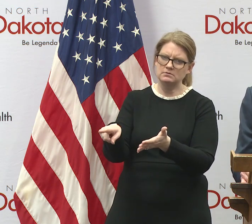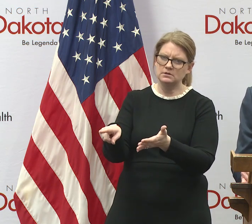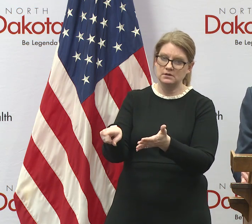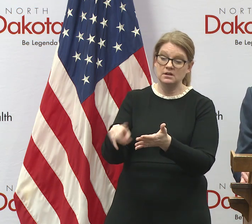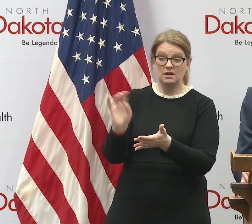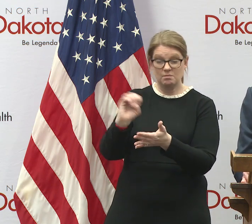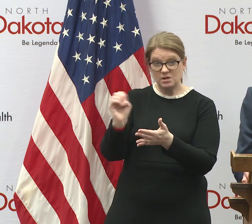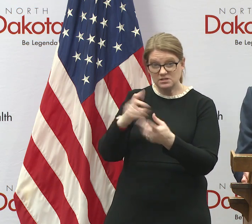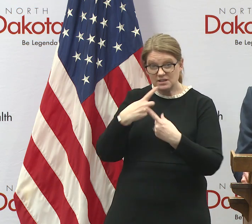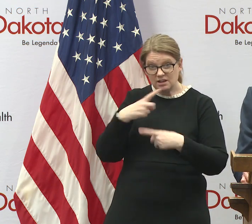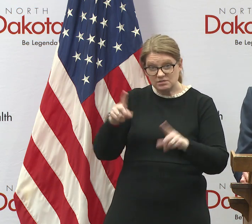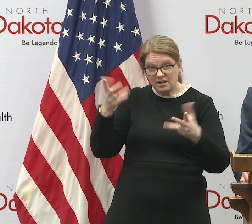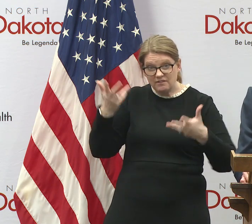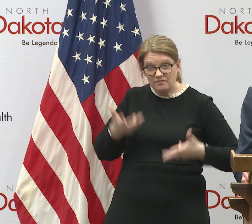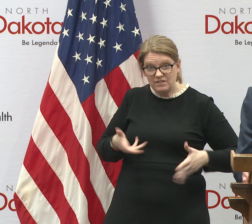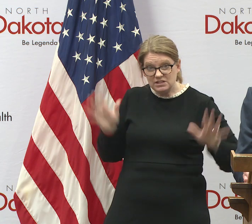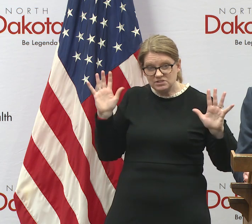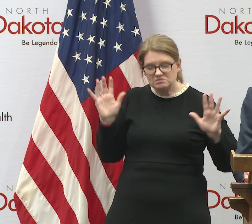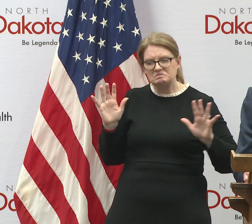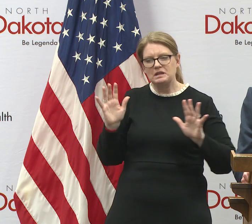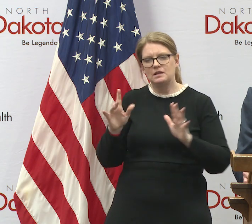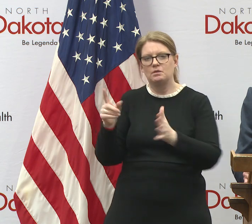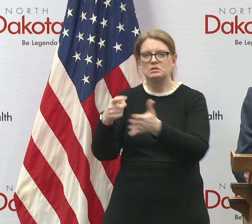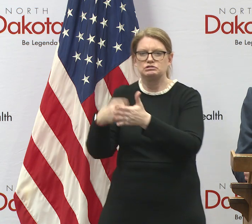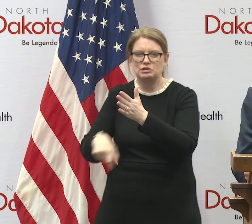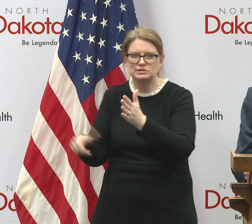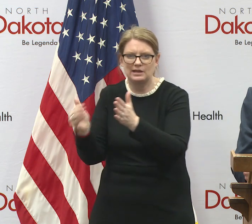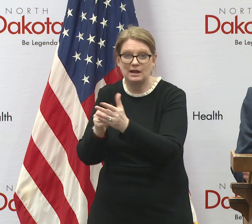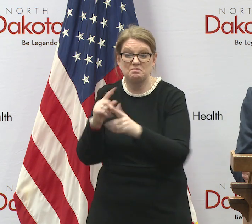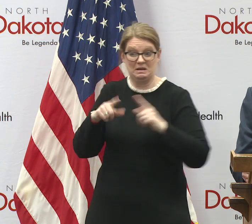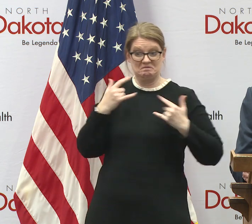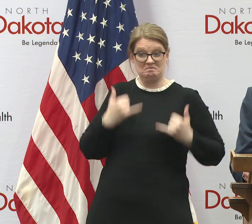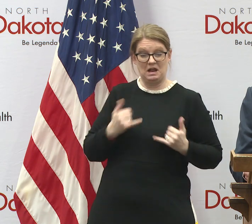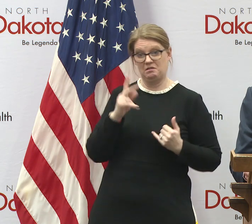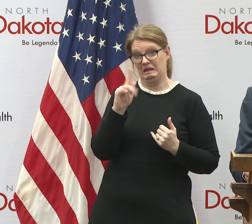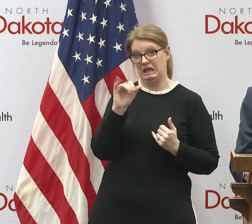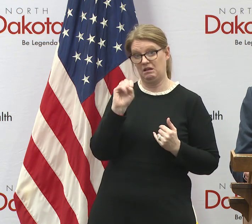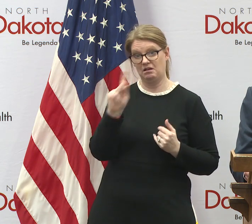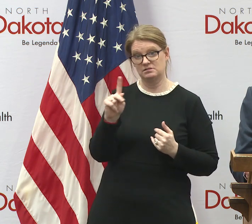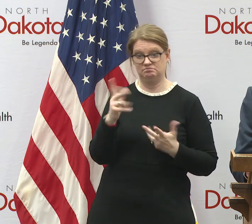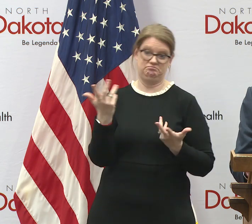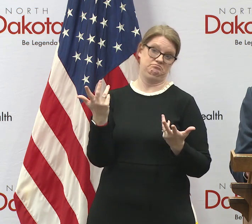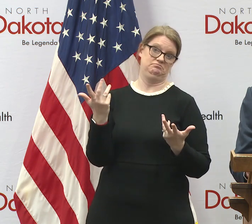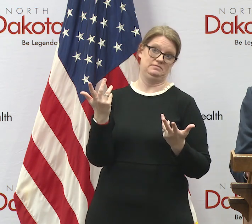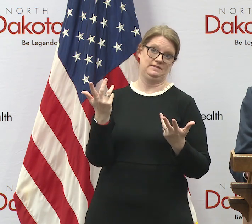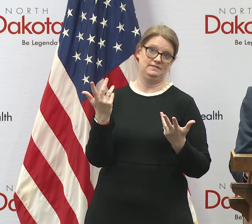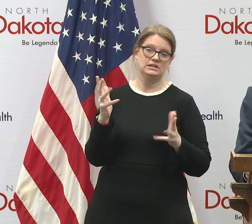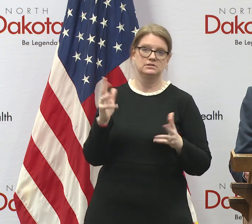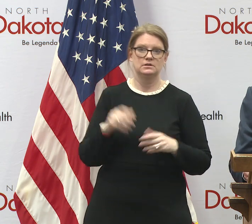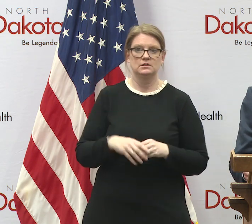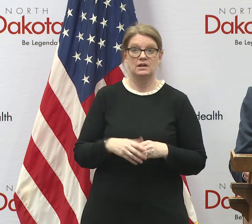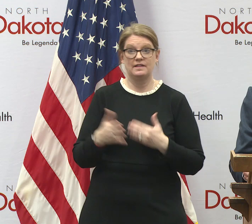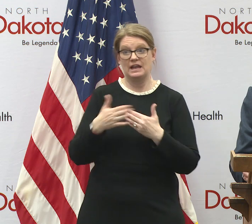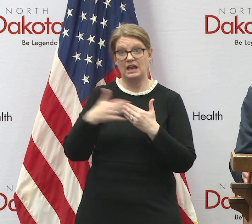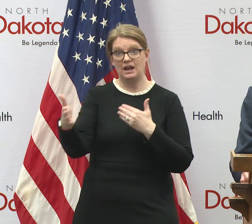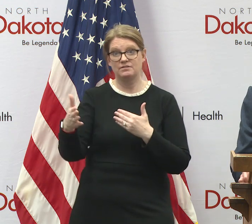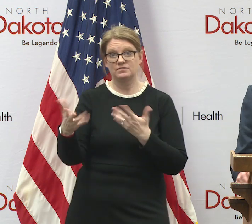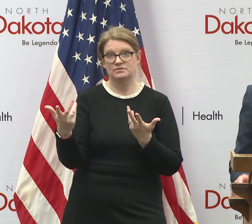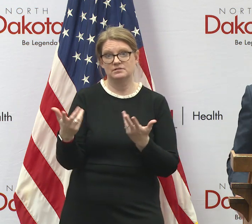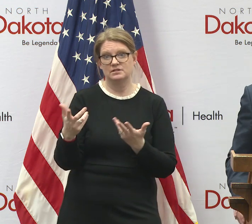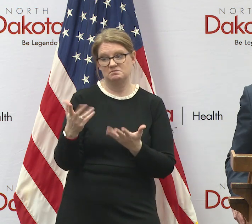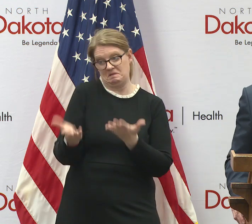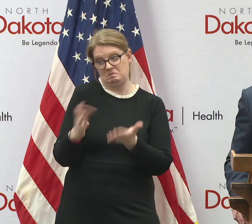emergency declaration is ended. And then maybe we can take a look at waiving it after that. I've never liked that